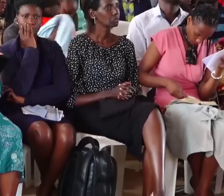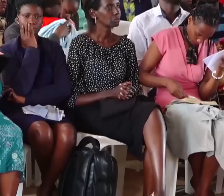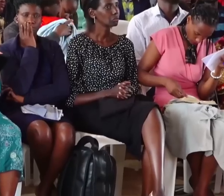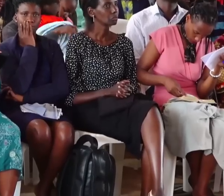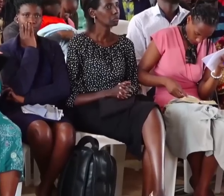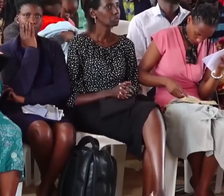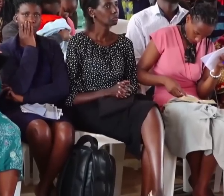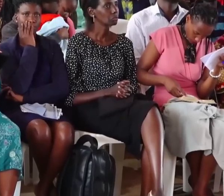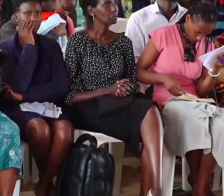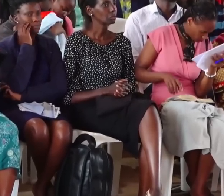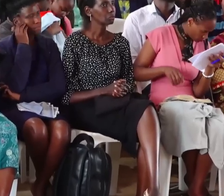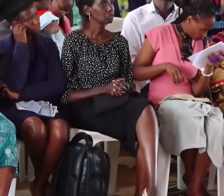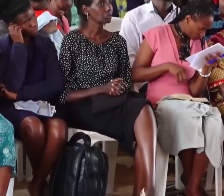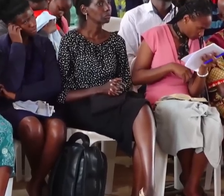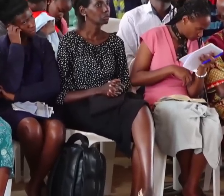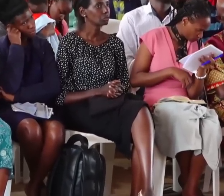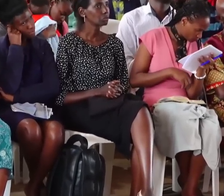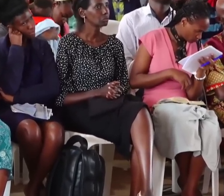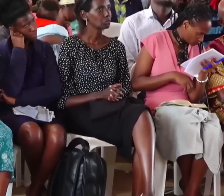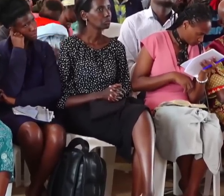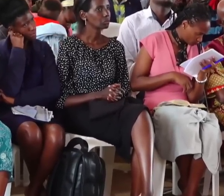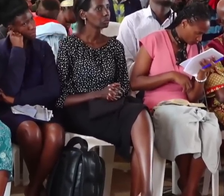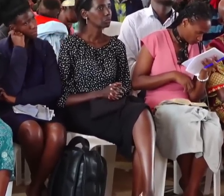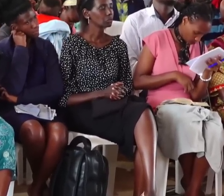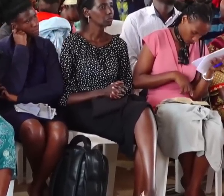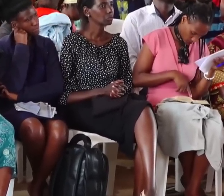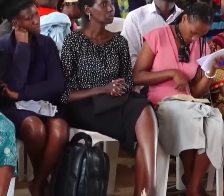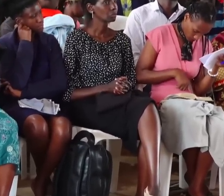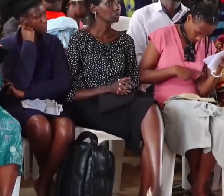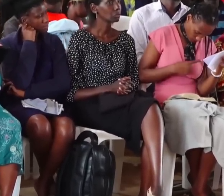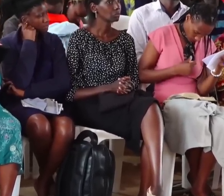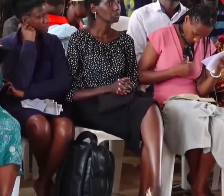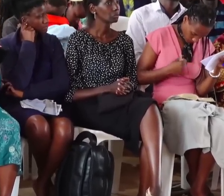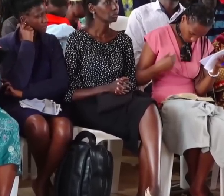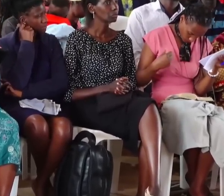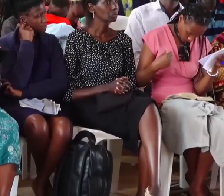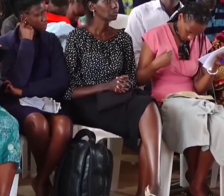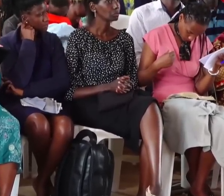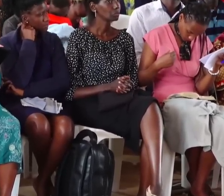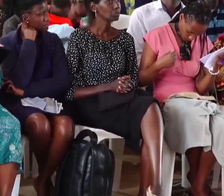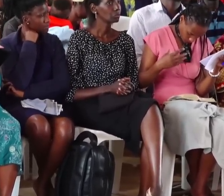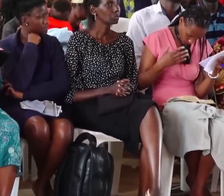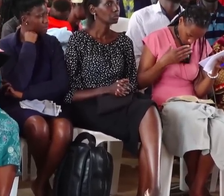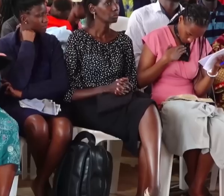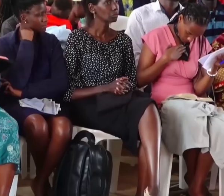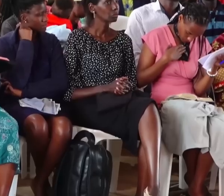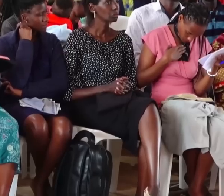feel the wrath. No, little ango yagalo kwe kiriranya. And you want to